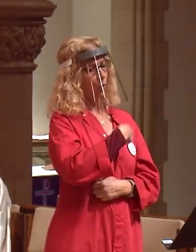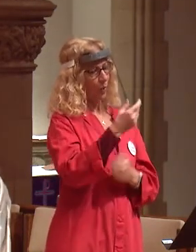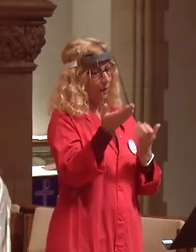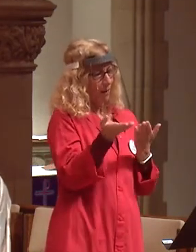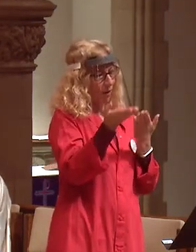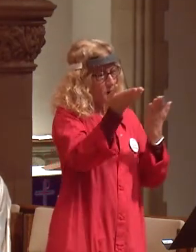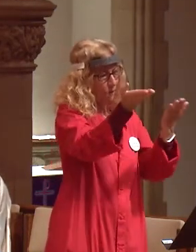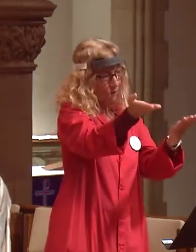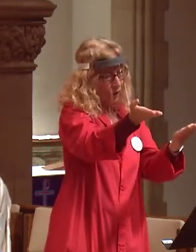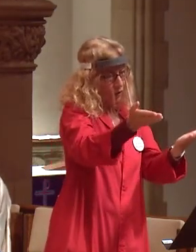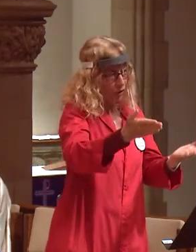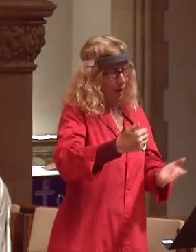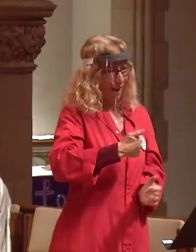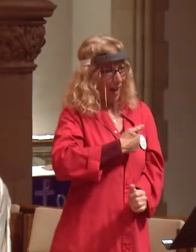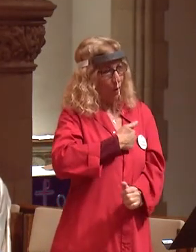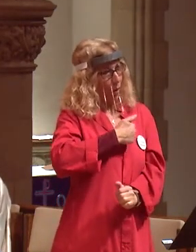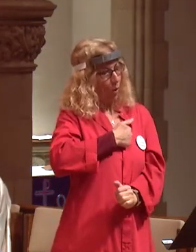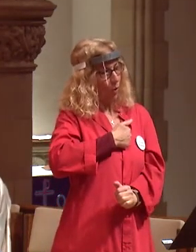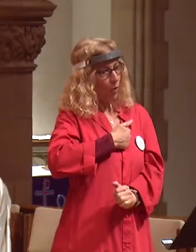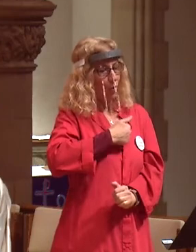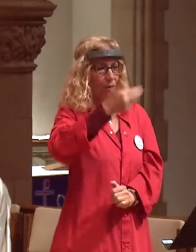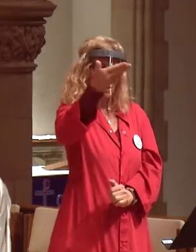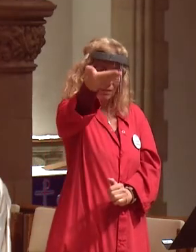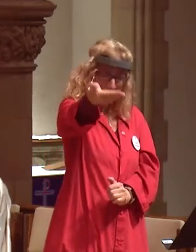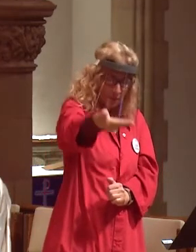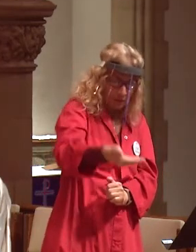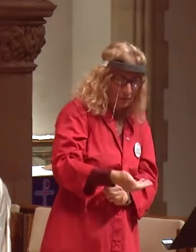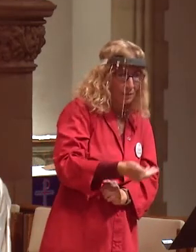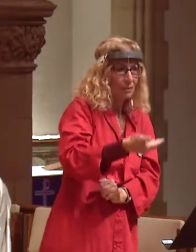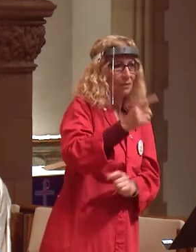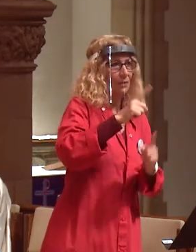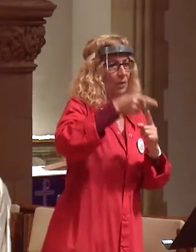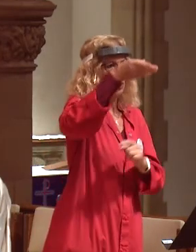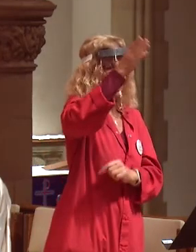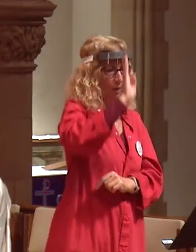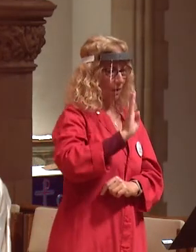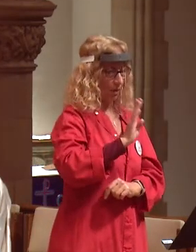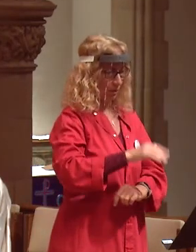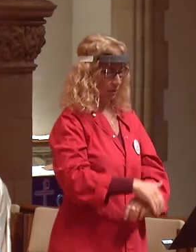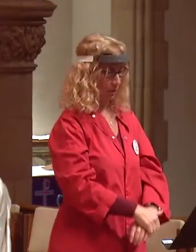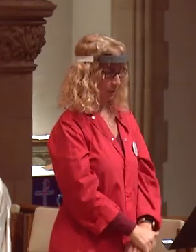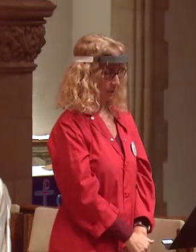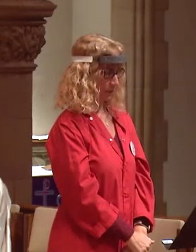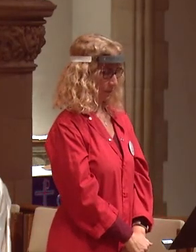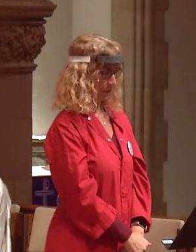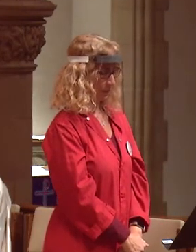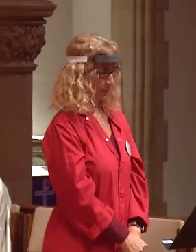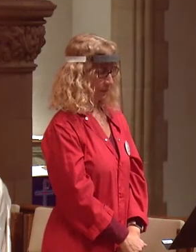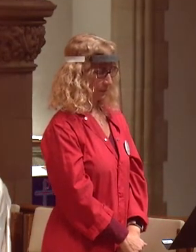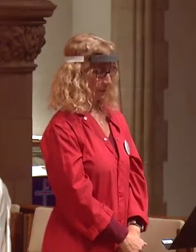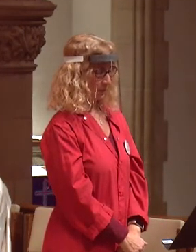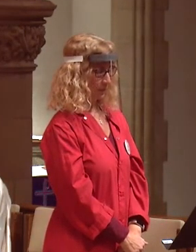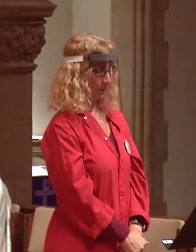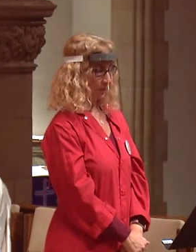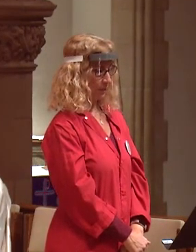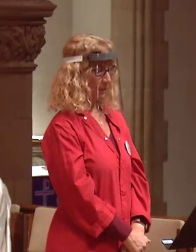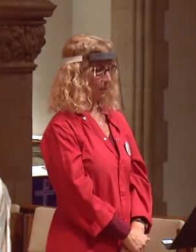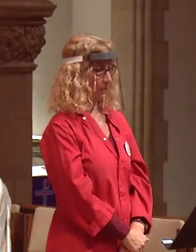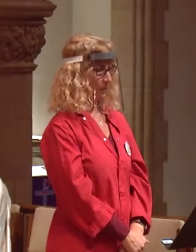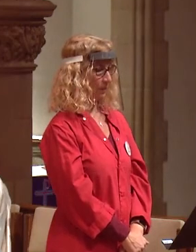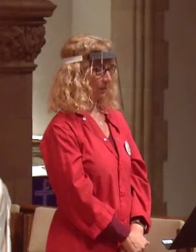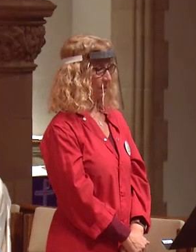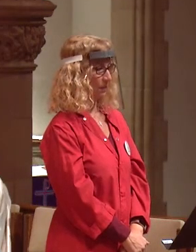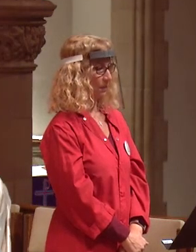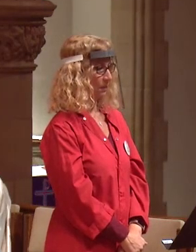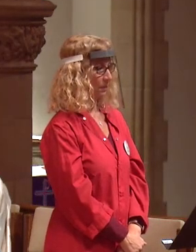own hospitality to God. Tal vez puede ser una parábola en la forma en que ofrecemos